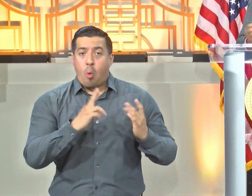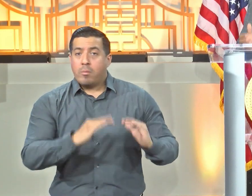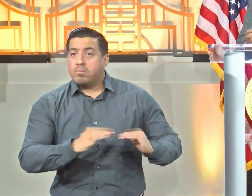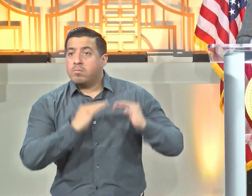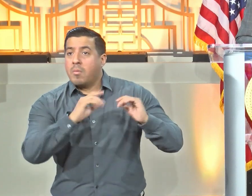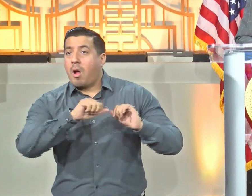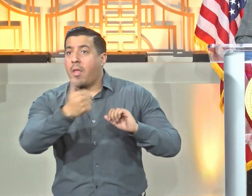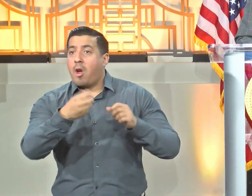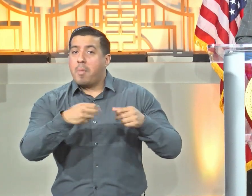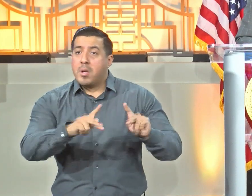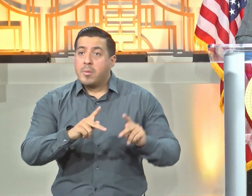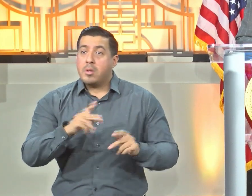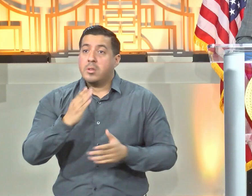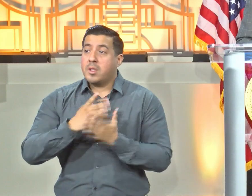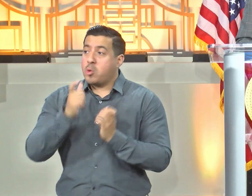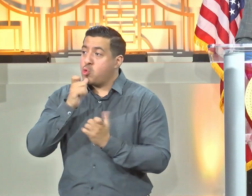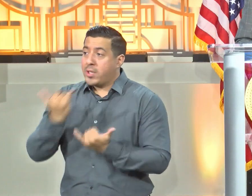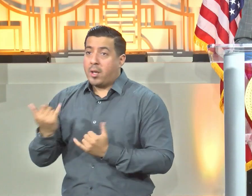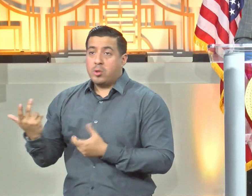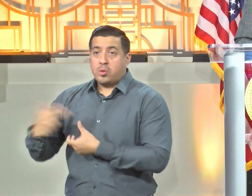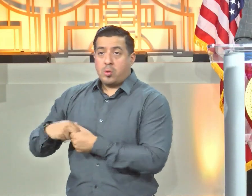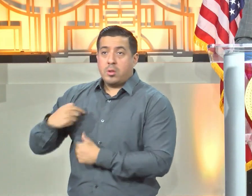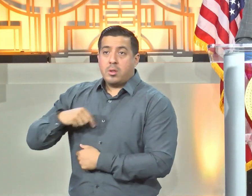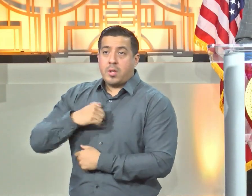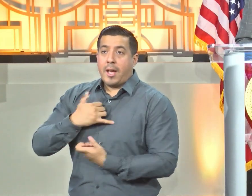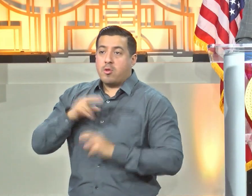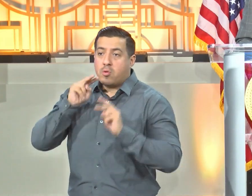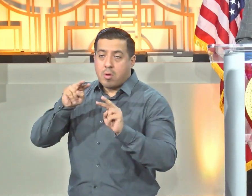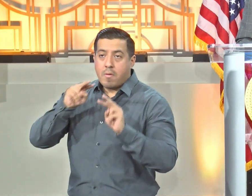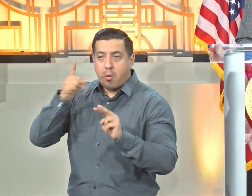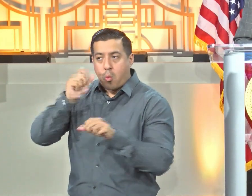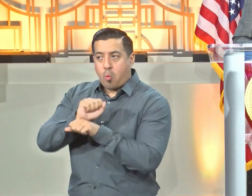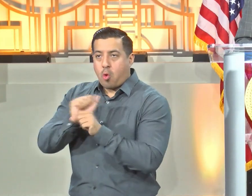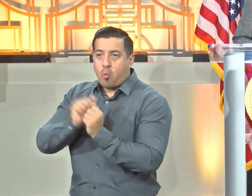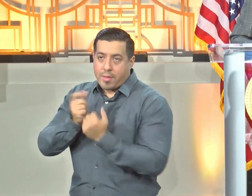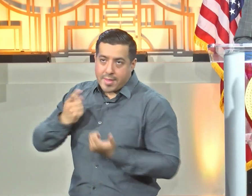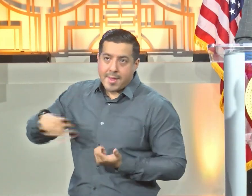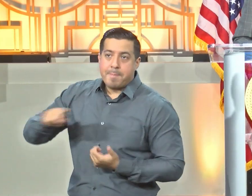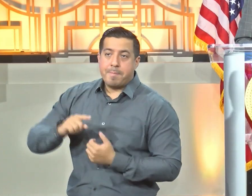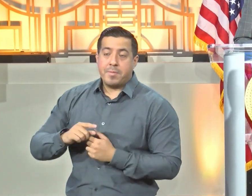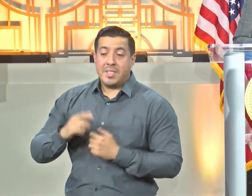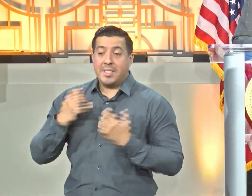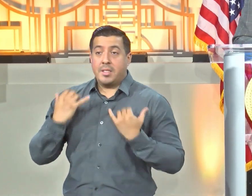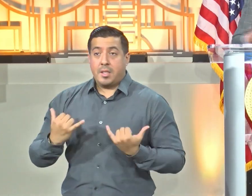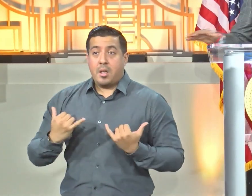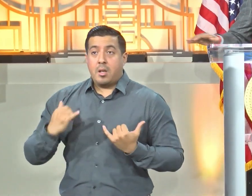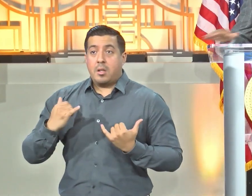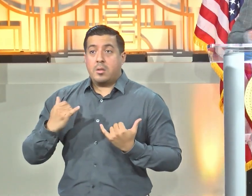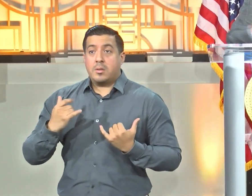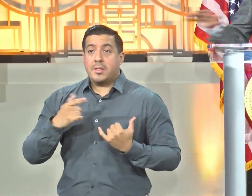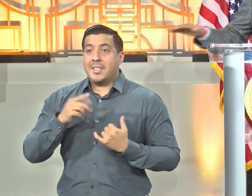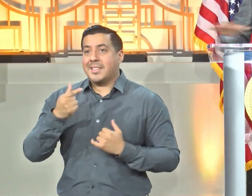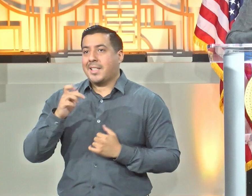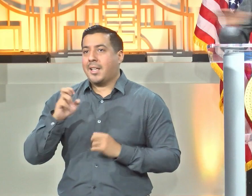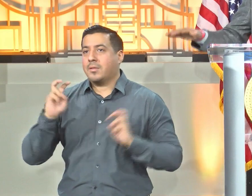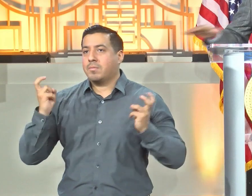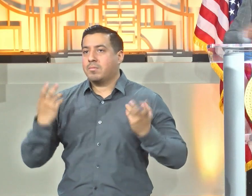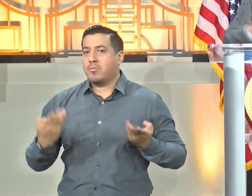opportunities, those who are coming in, and so look forward to working with them. At this point, the gate is now